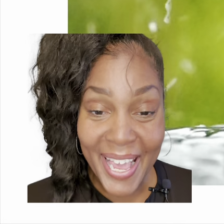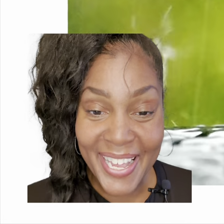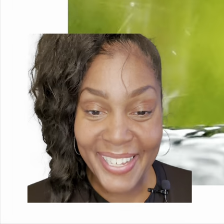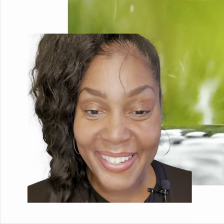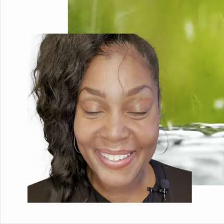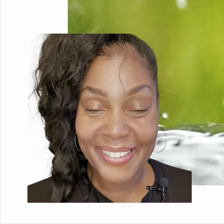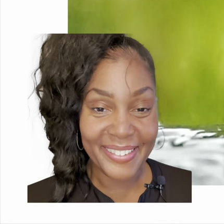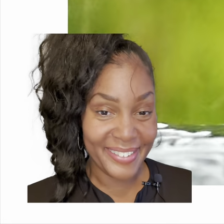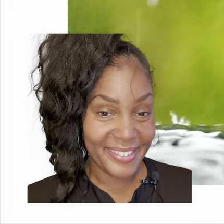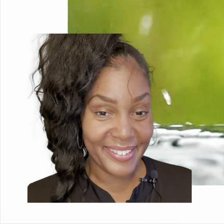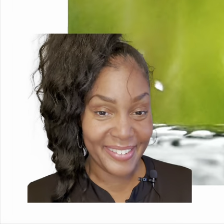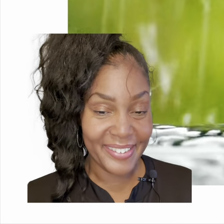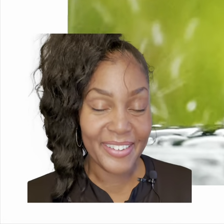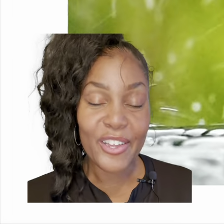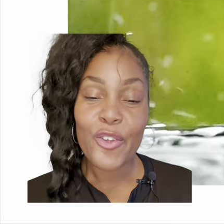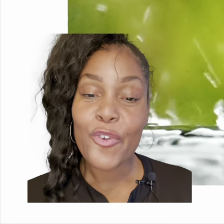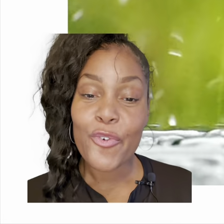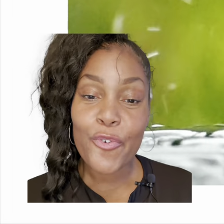rain.